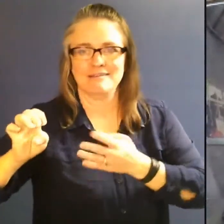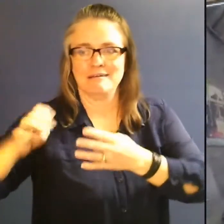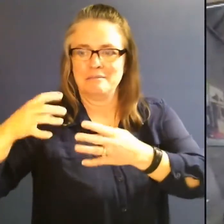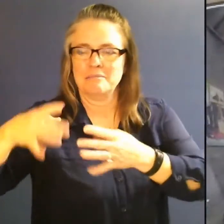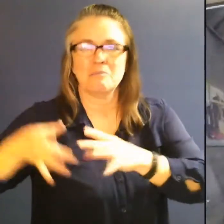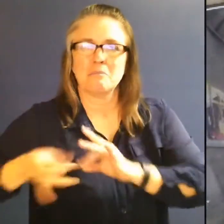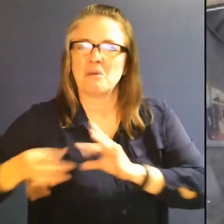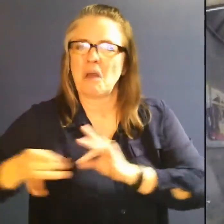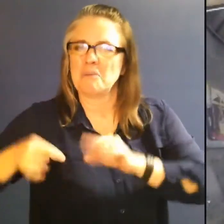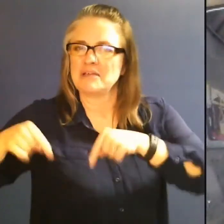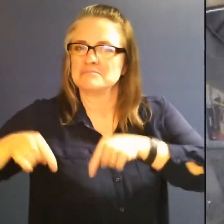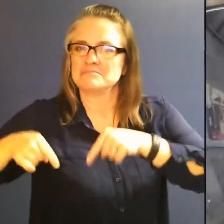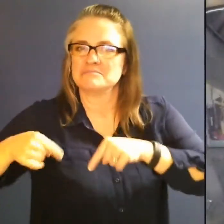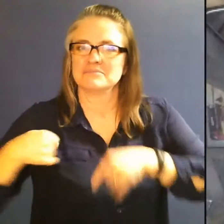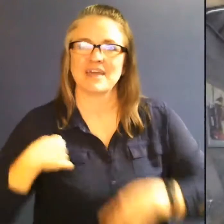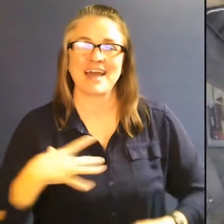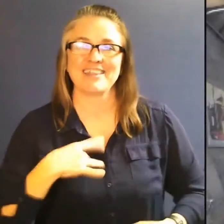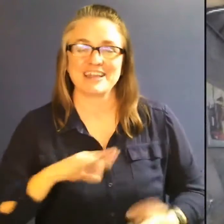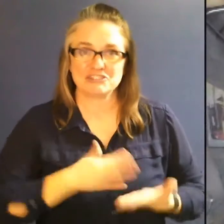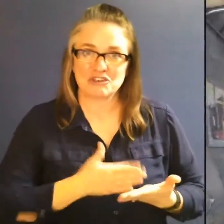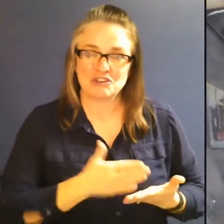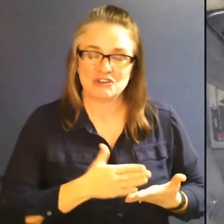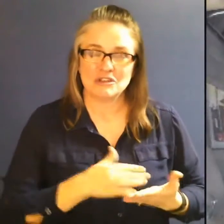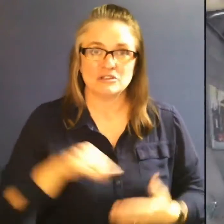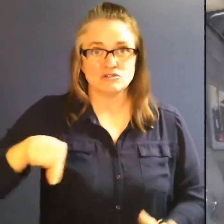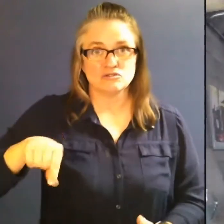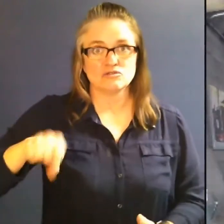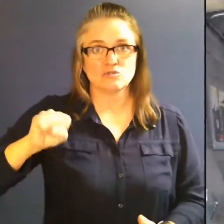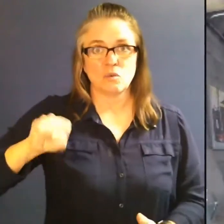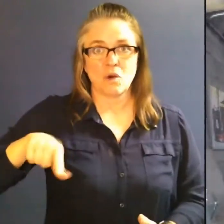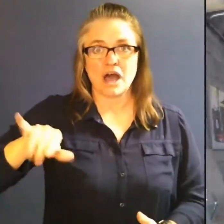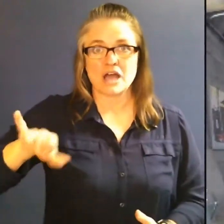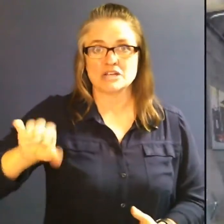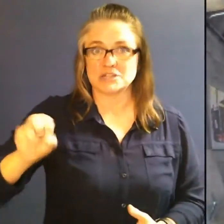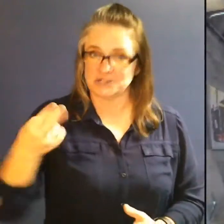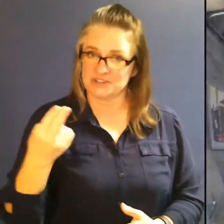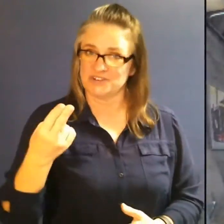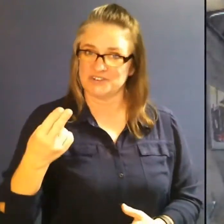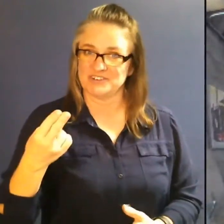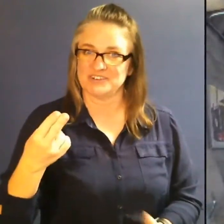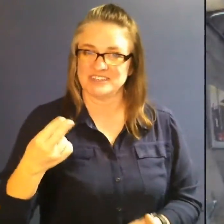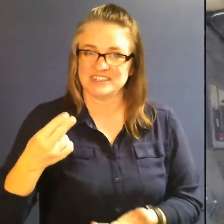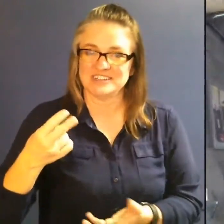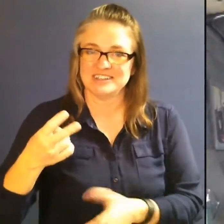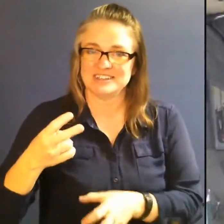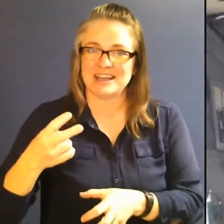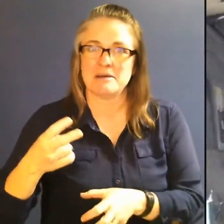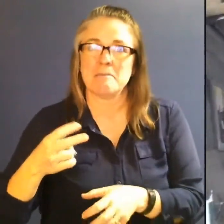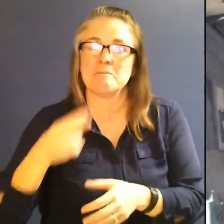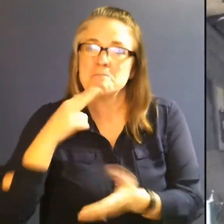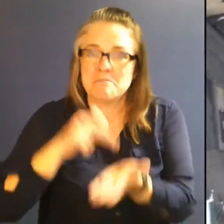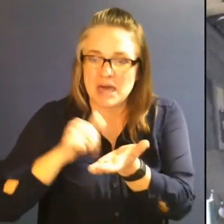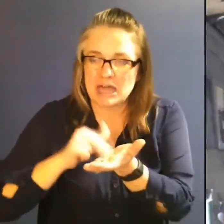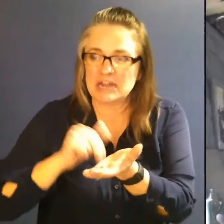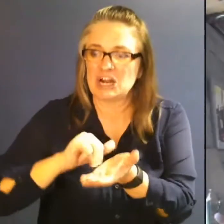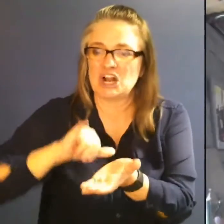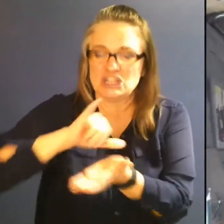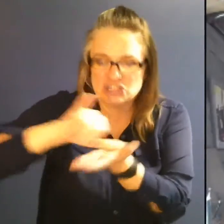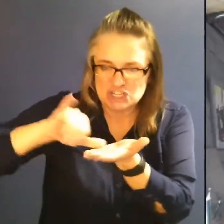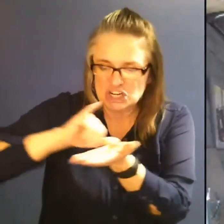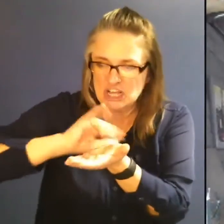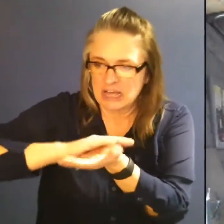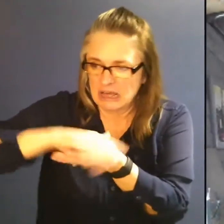cook, and I know some squash. A lot of times, I'll score the squash, put a little butter on there, maple syrup. I love